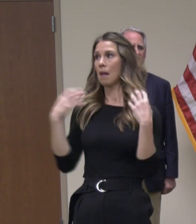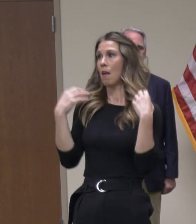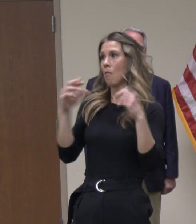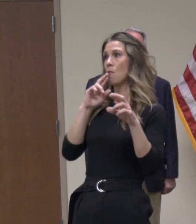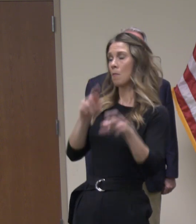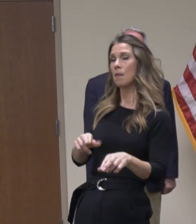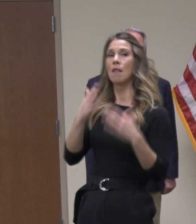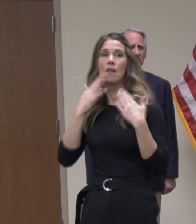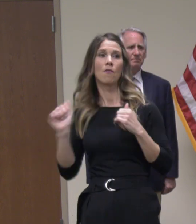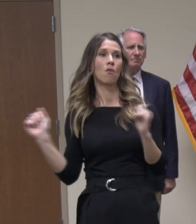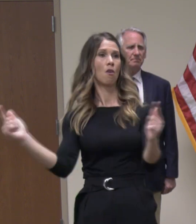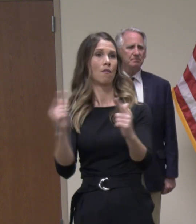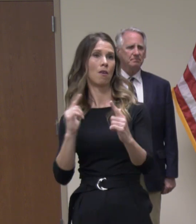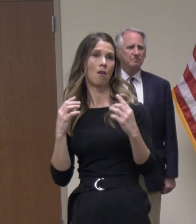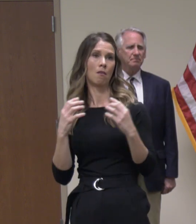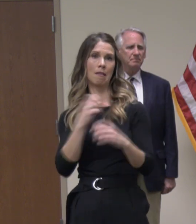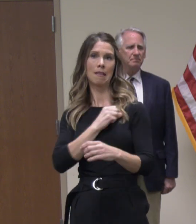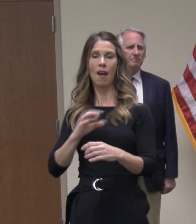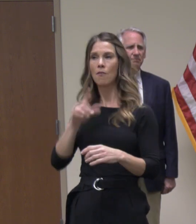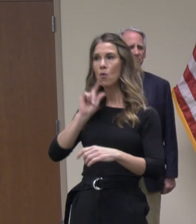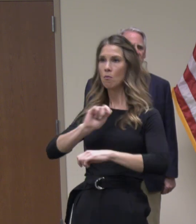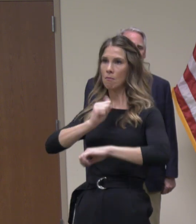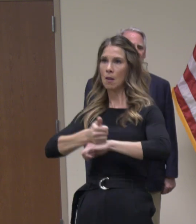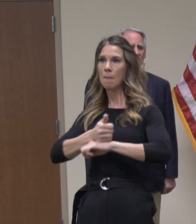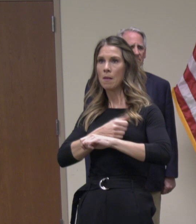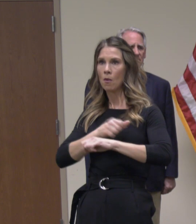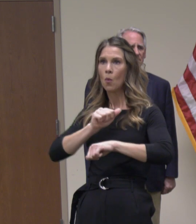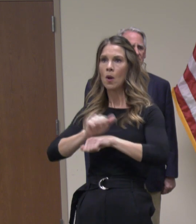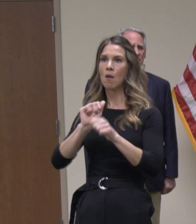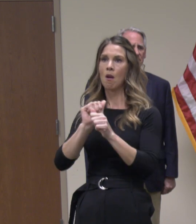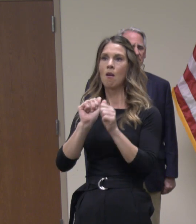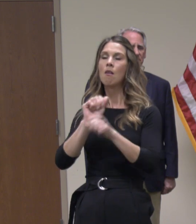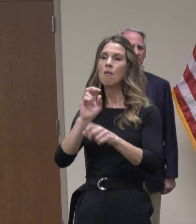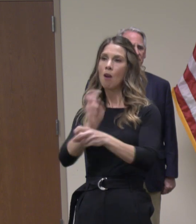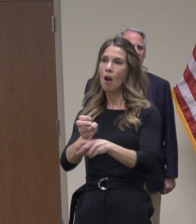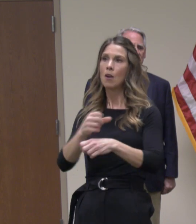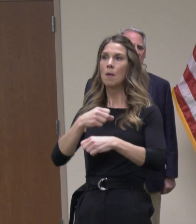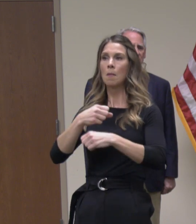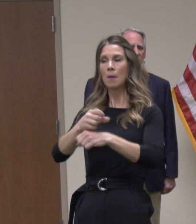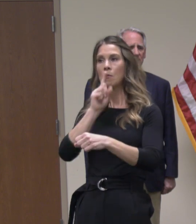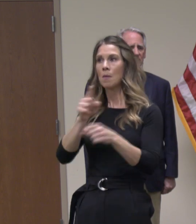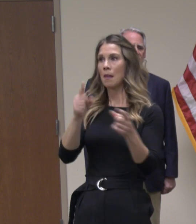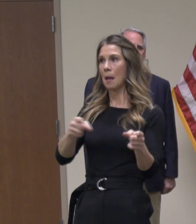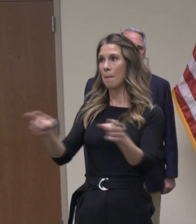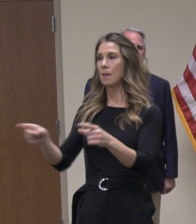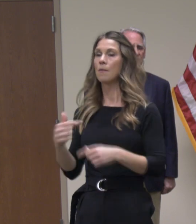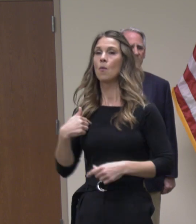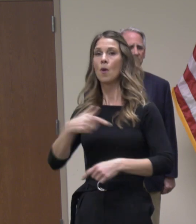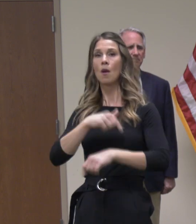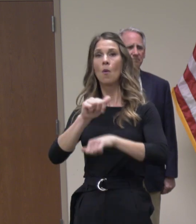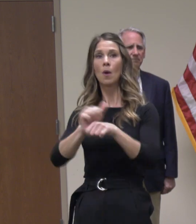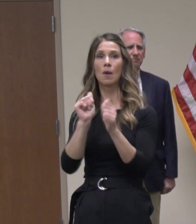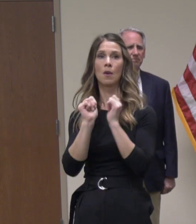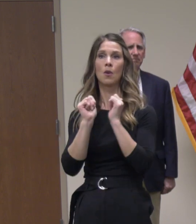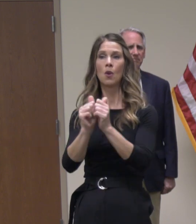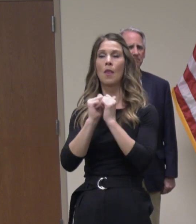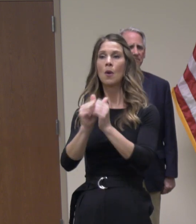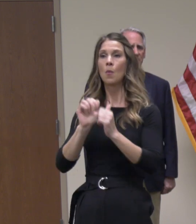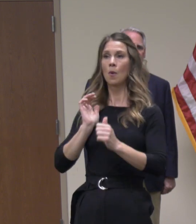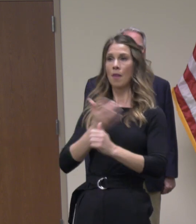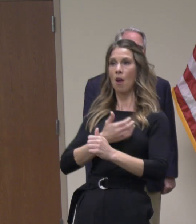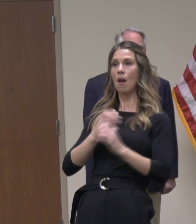happen. We're also working with New Hanover Regional Medical Center and our healthcare community to collaborate on a